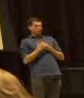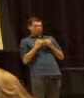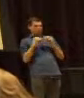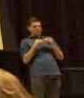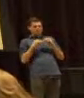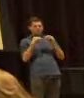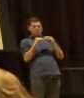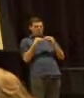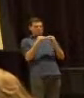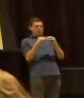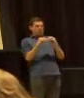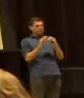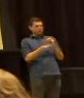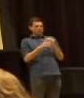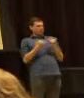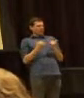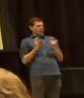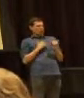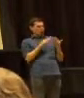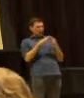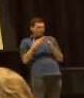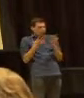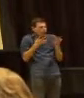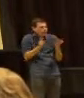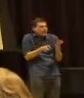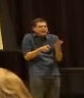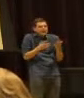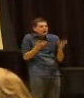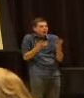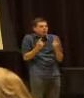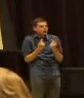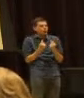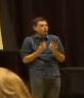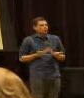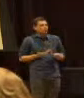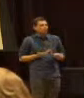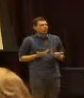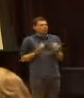what the main need is for our community at the moment? Not just